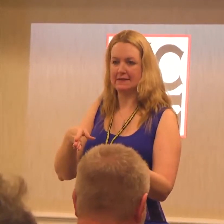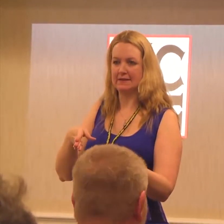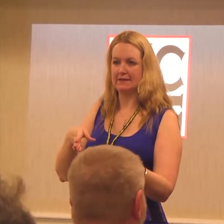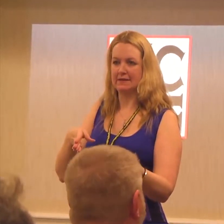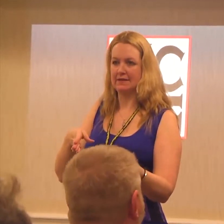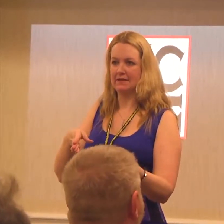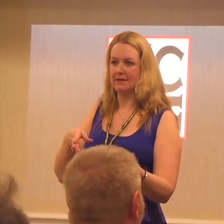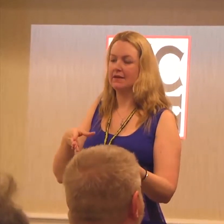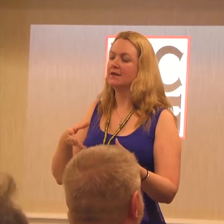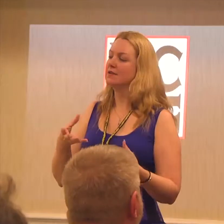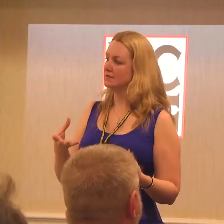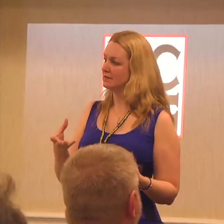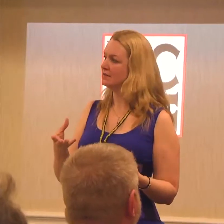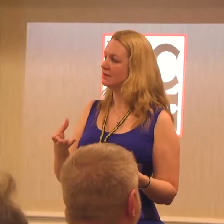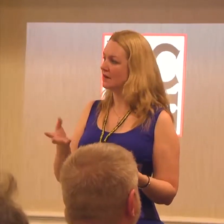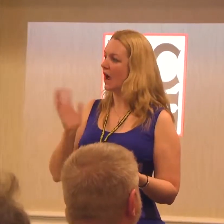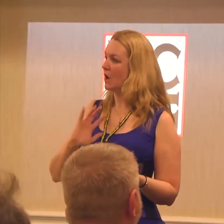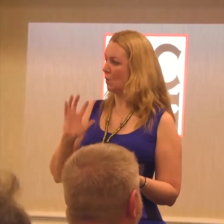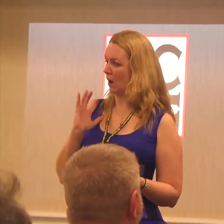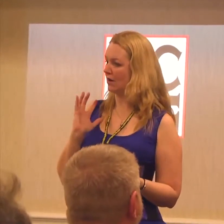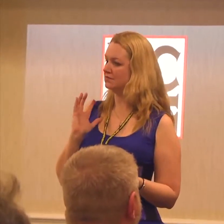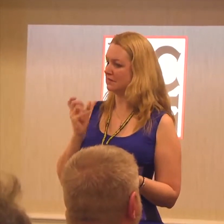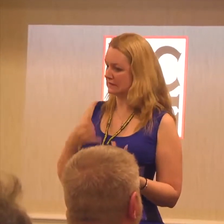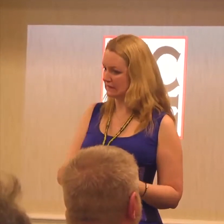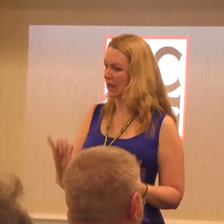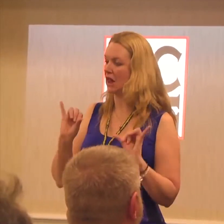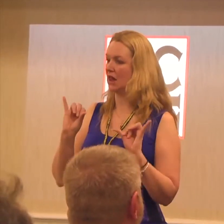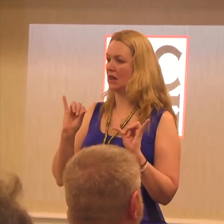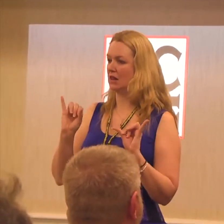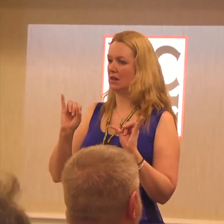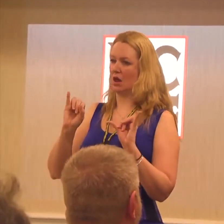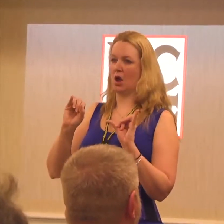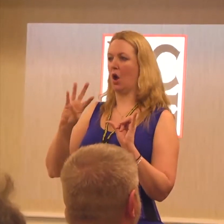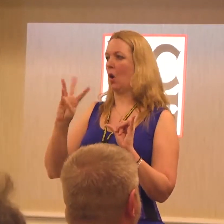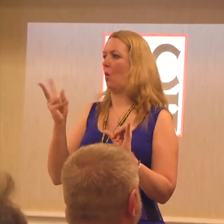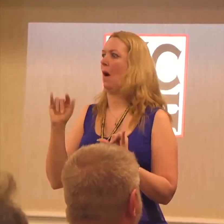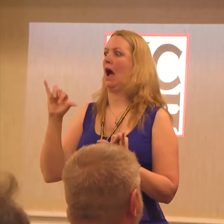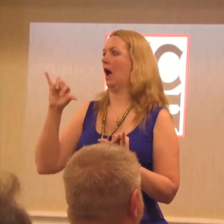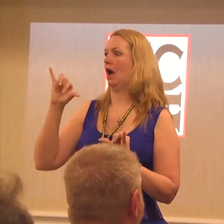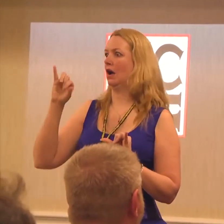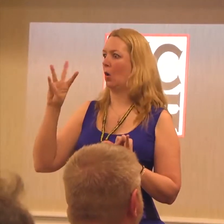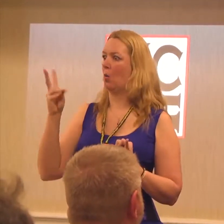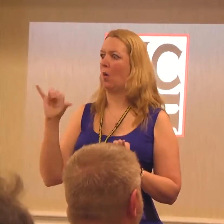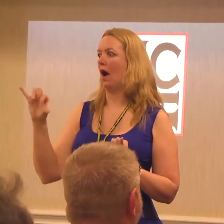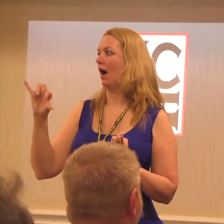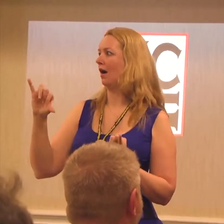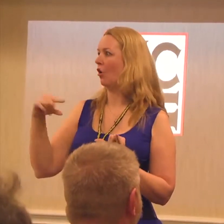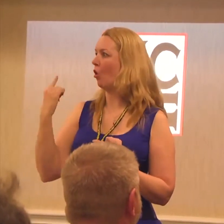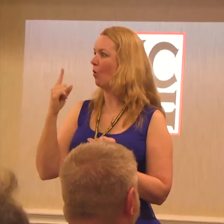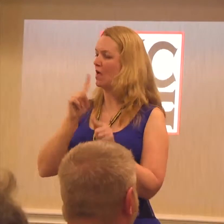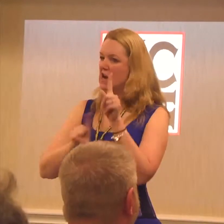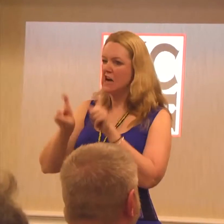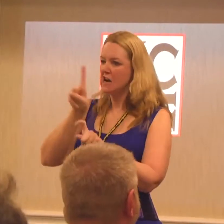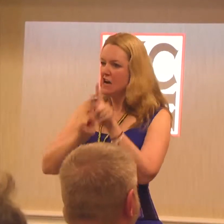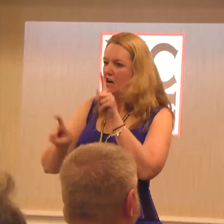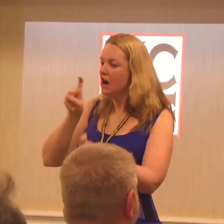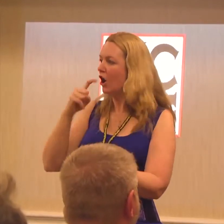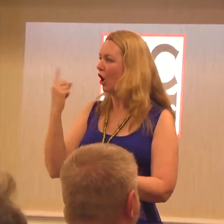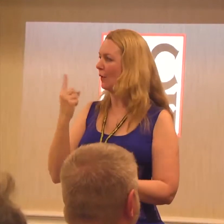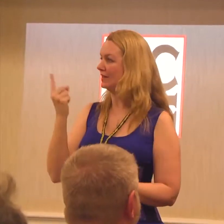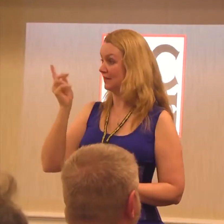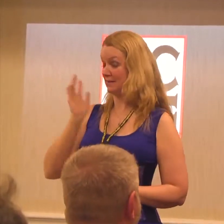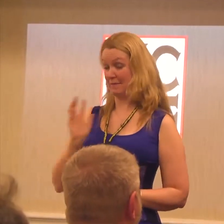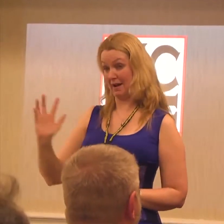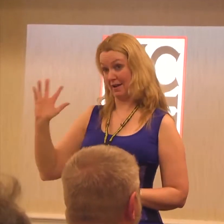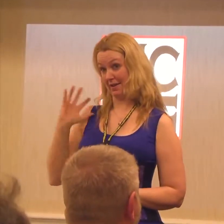I was and still an inquiring why person. I'm forever asking questions. Back